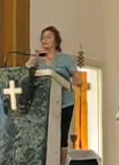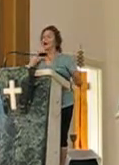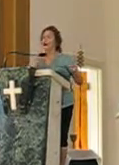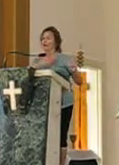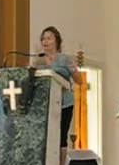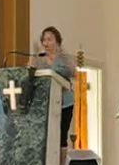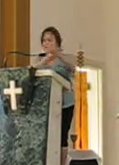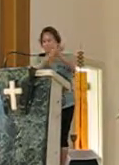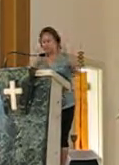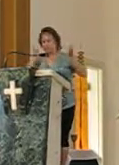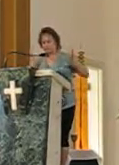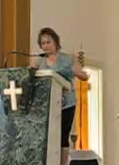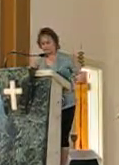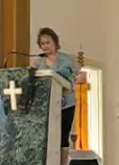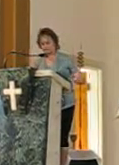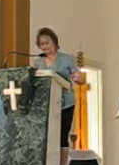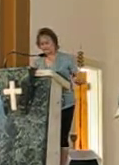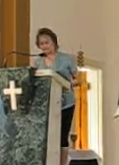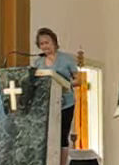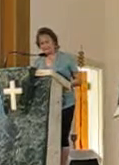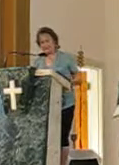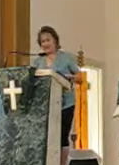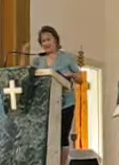Lord is our shepherd.